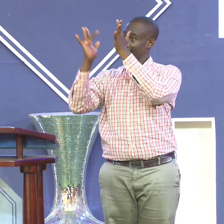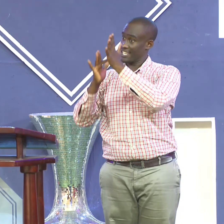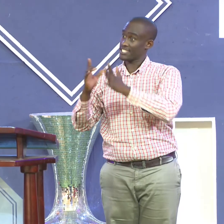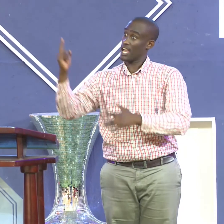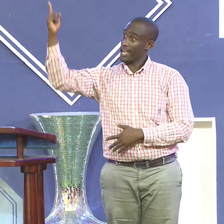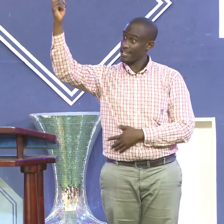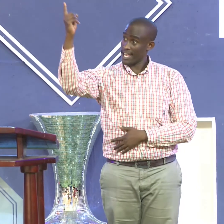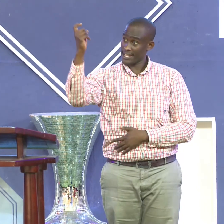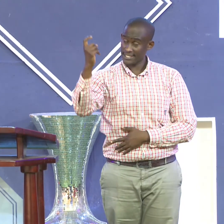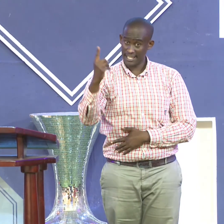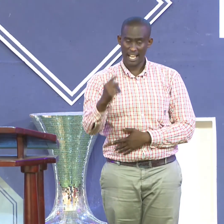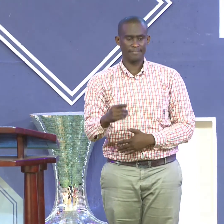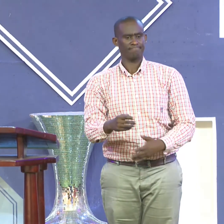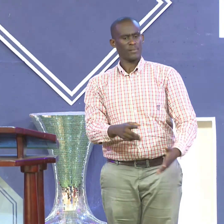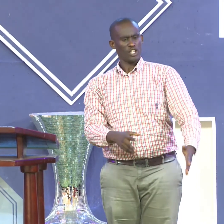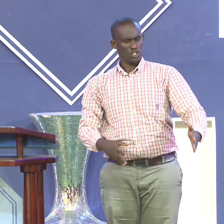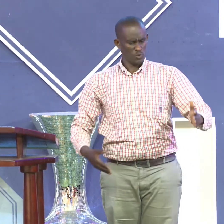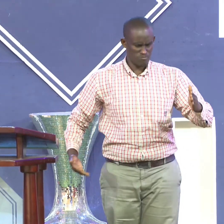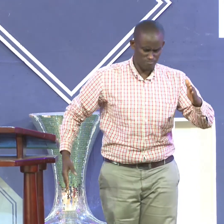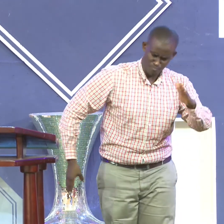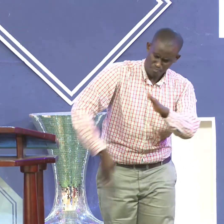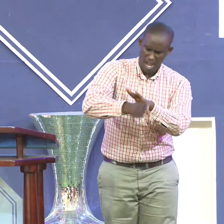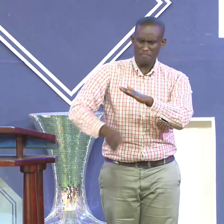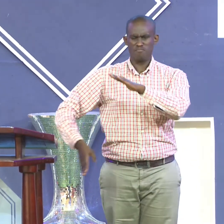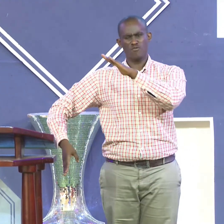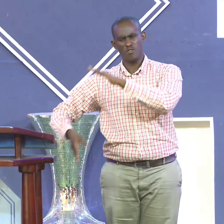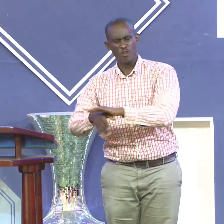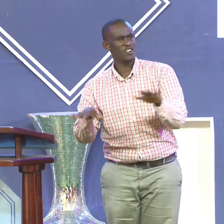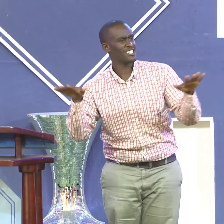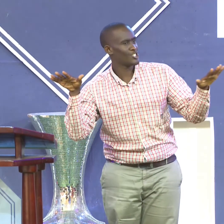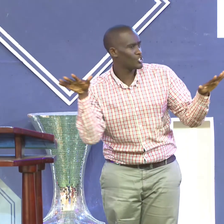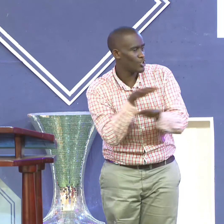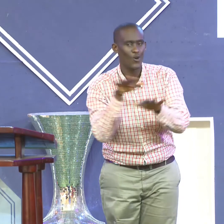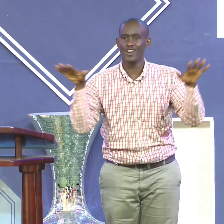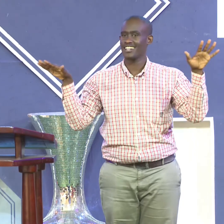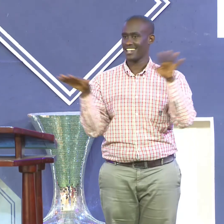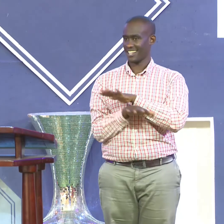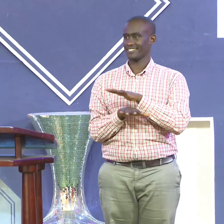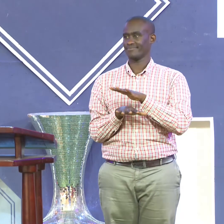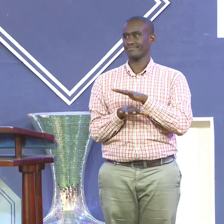He came to uproot whatever.